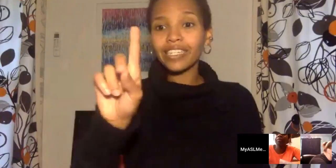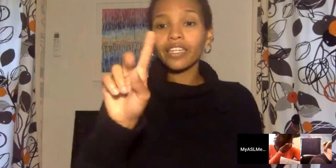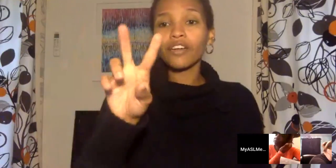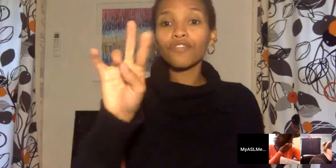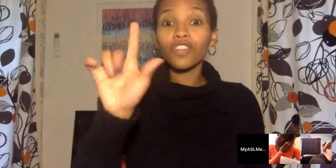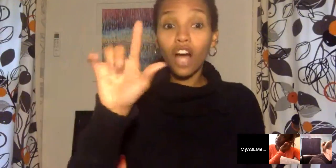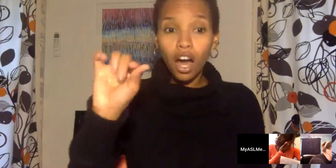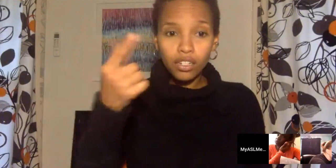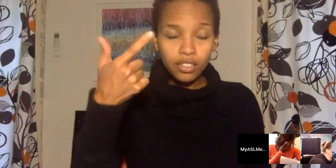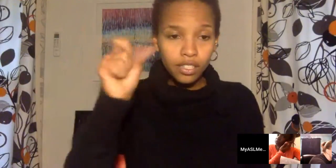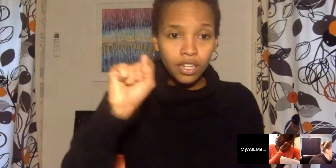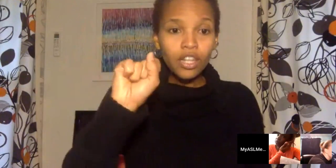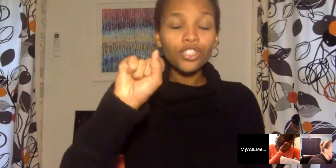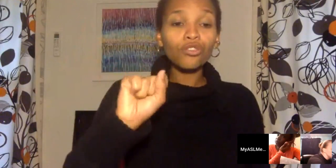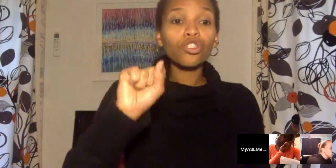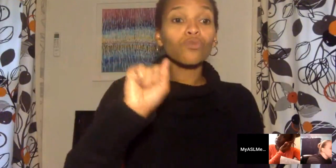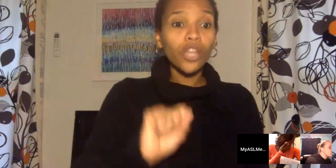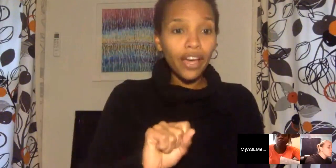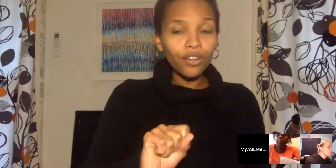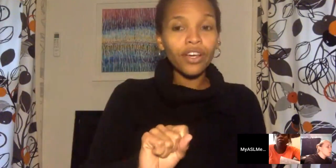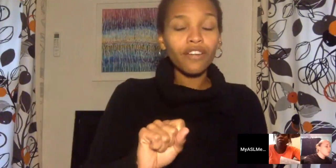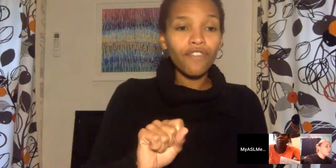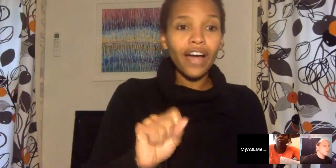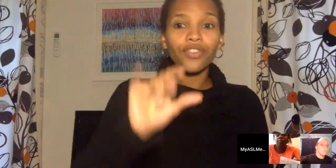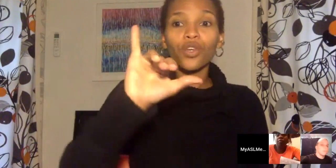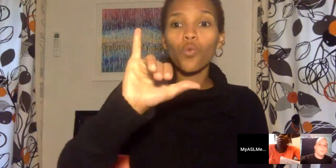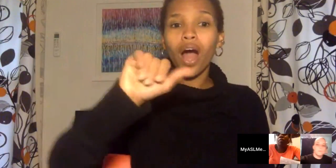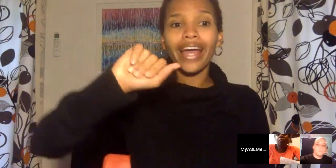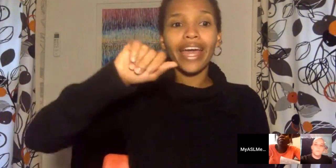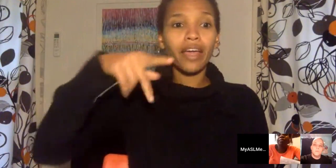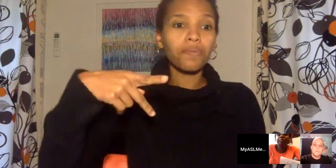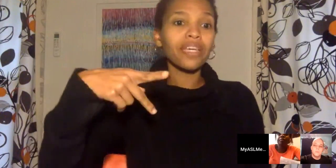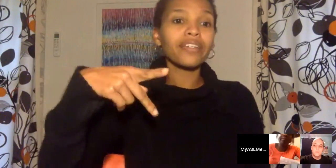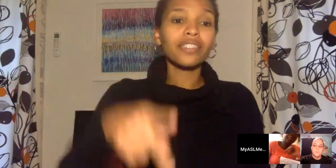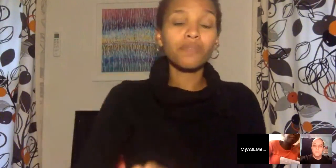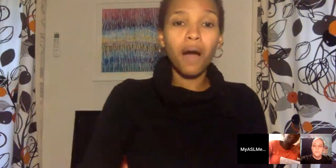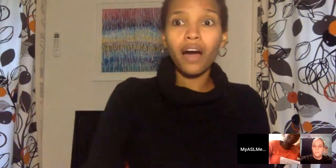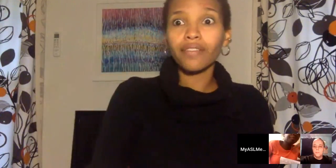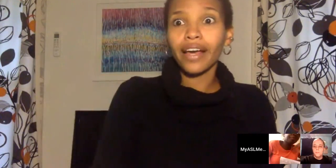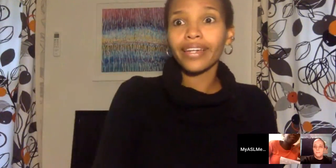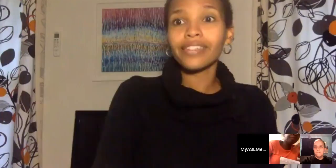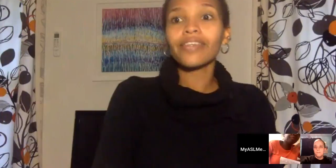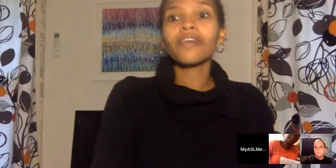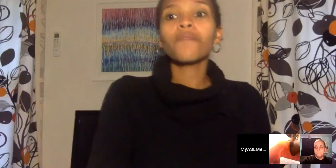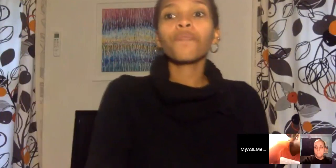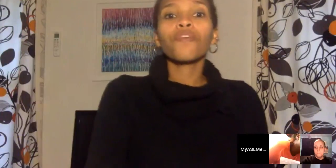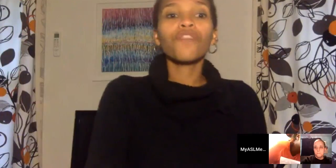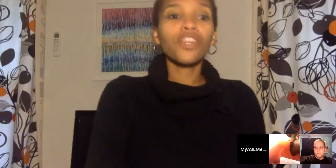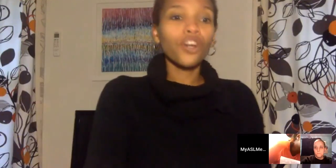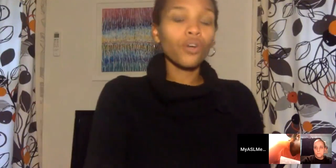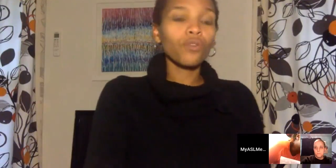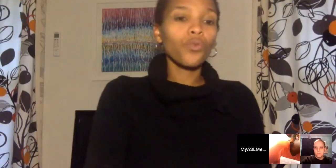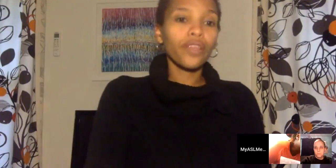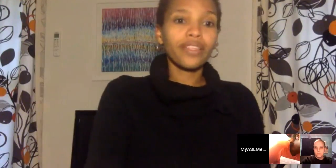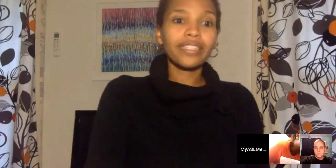NAD Vlogs YouTube channel and find the YAP Spotlight video with